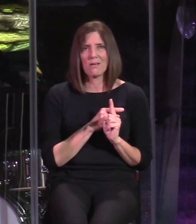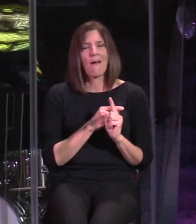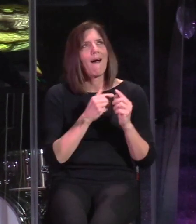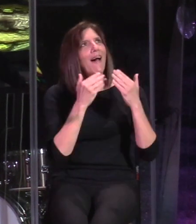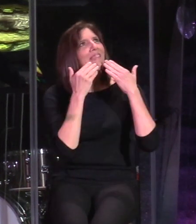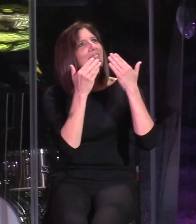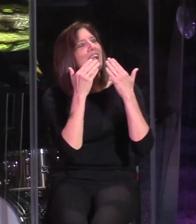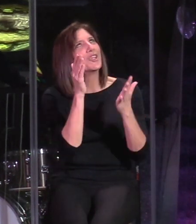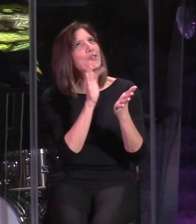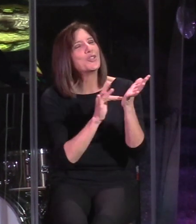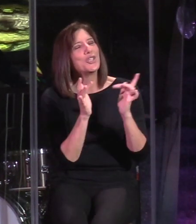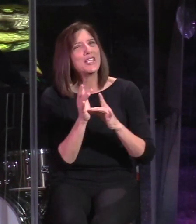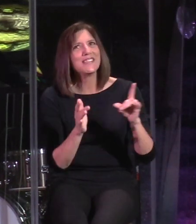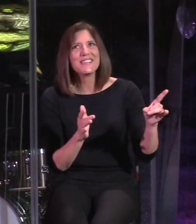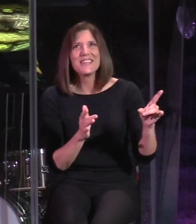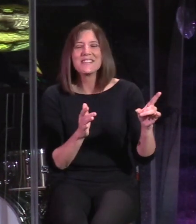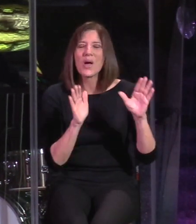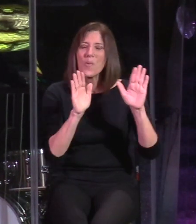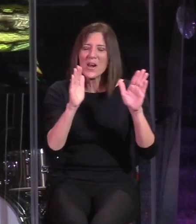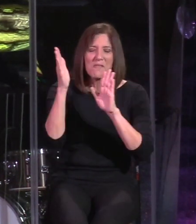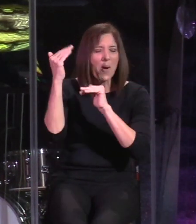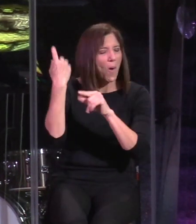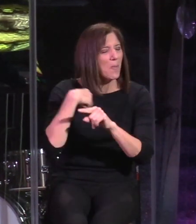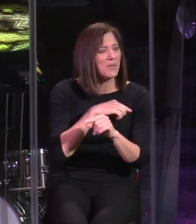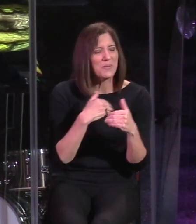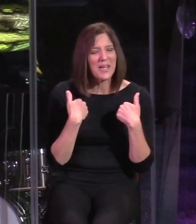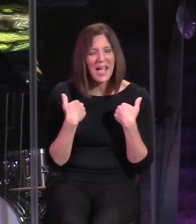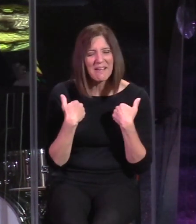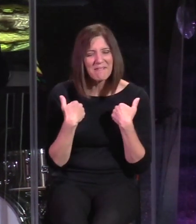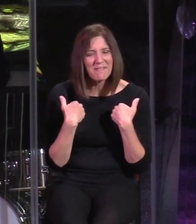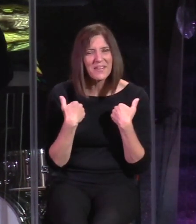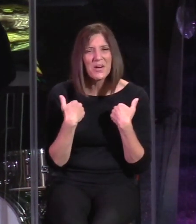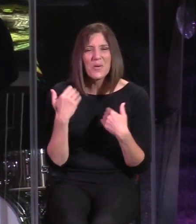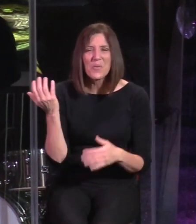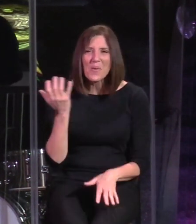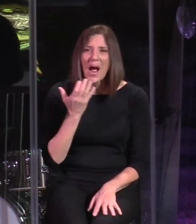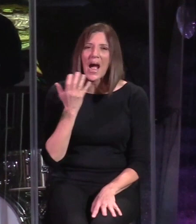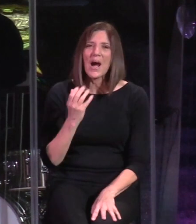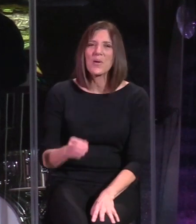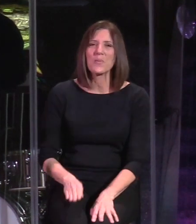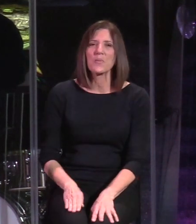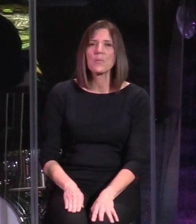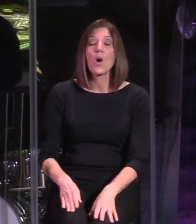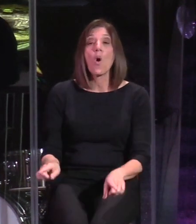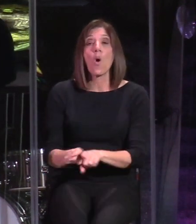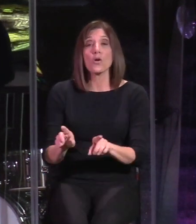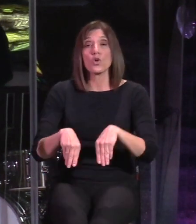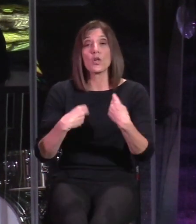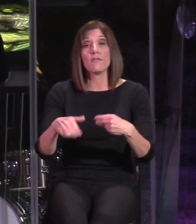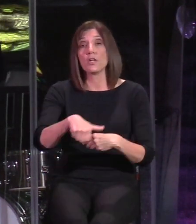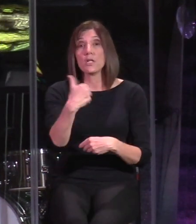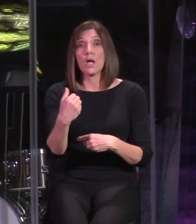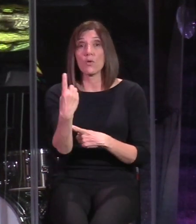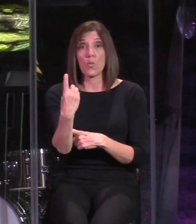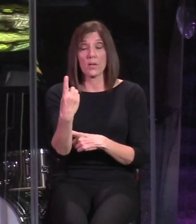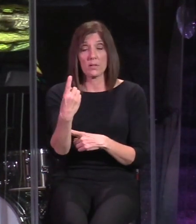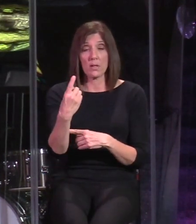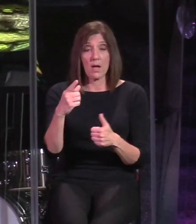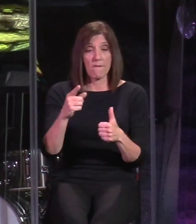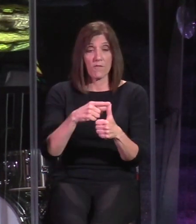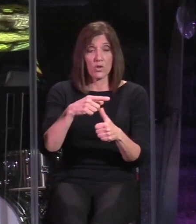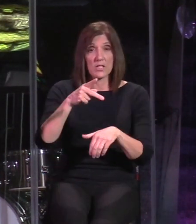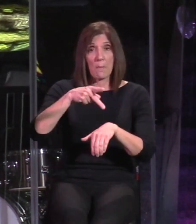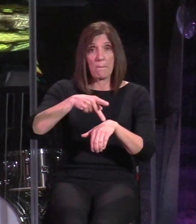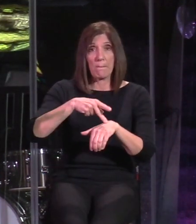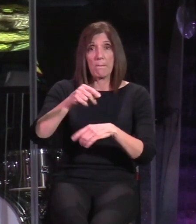Jesus. What great hope we have. And I want to give you another passage full of hope. This is from 1 Peter chapter